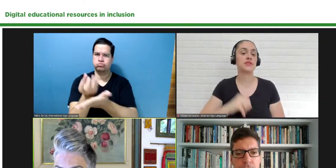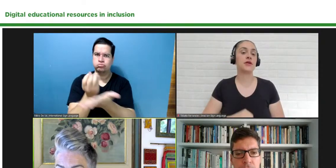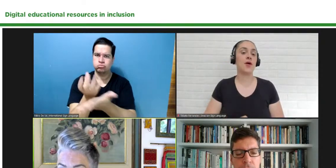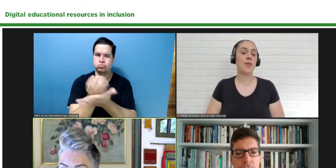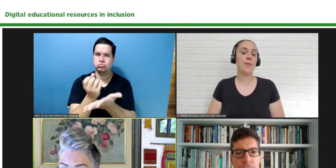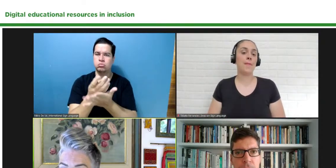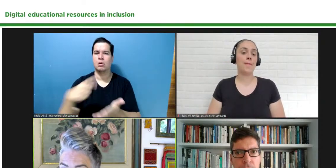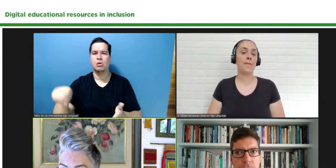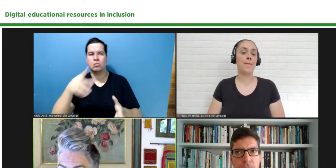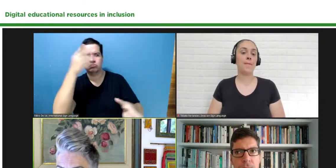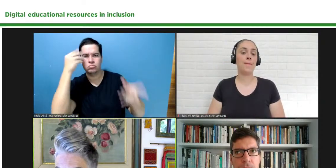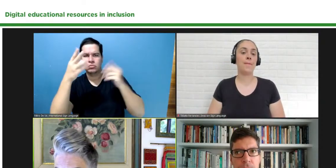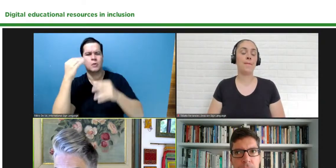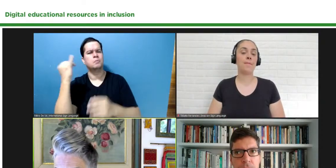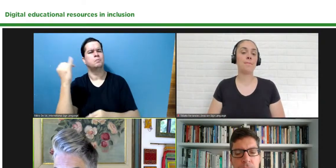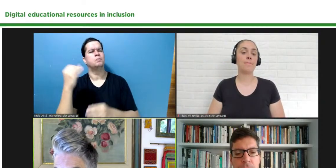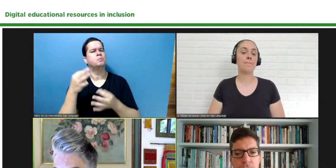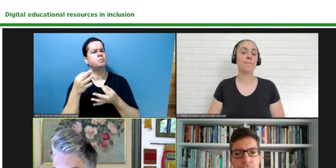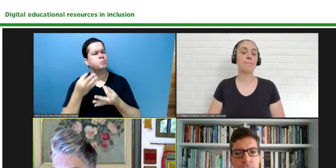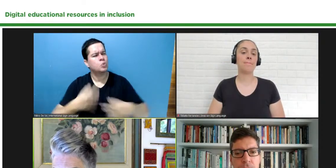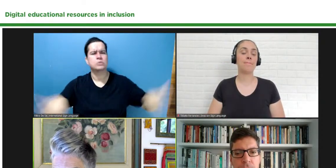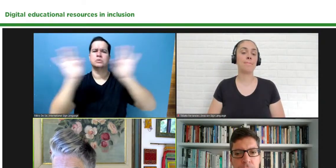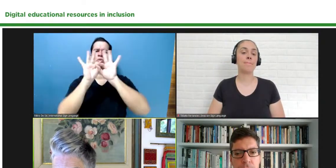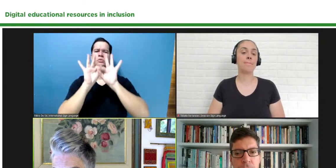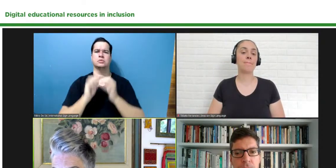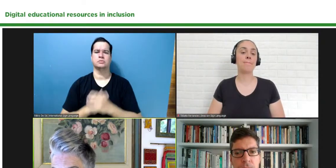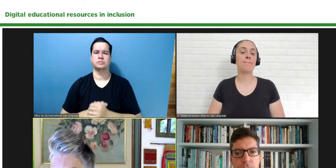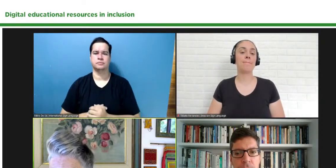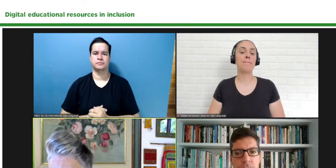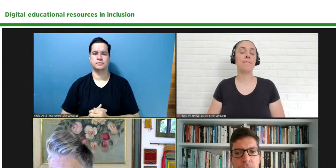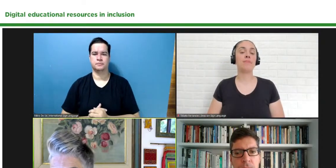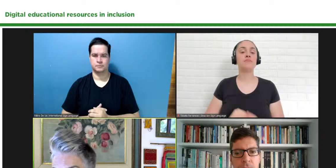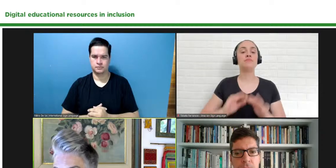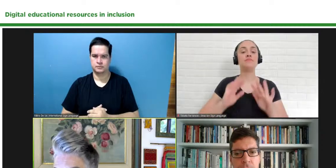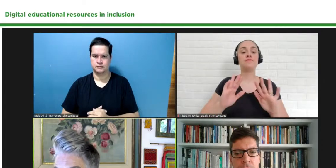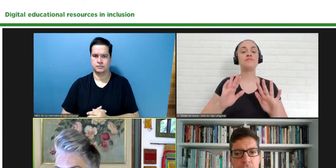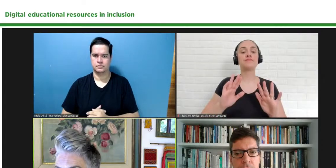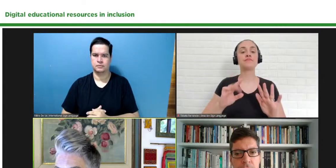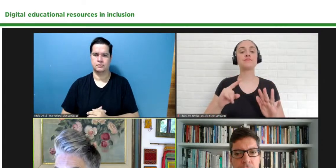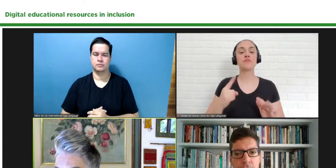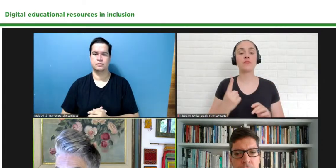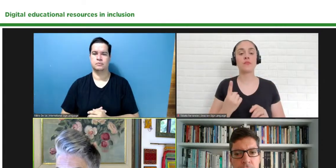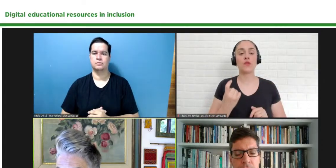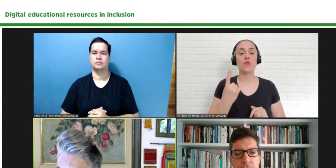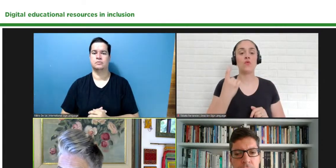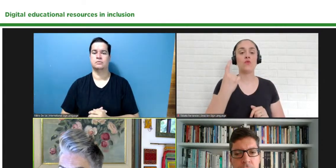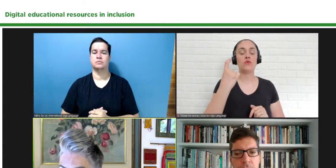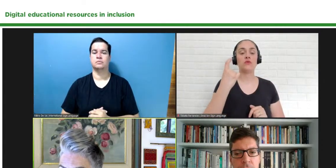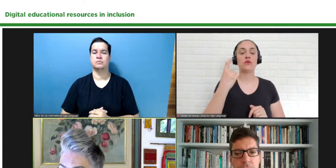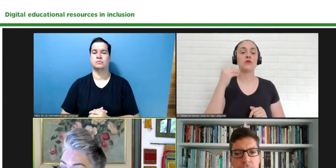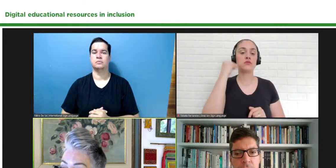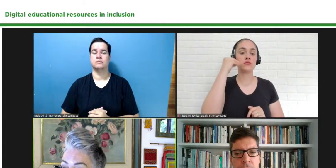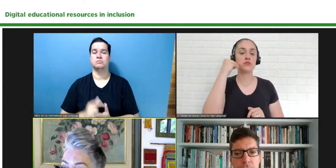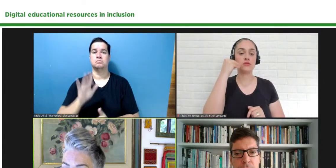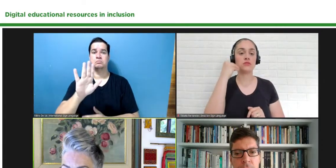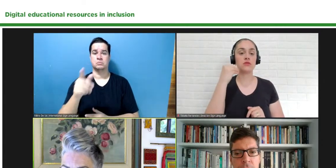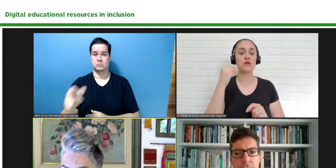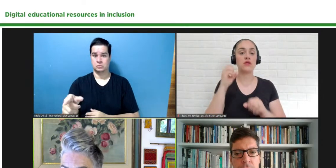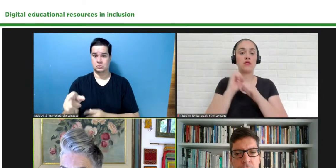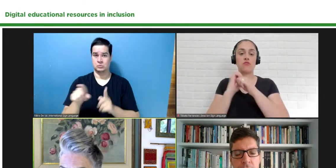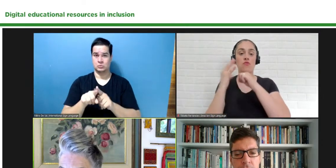Despite our highly regarded history and experience, it was only with the COVID-19